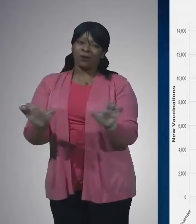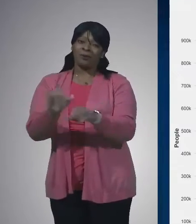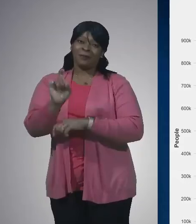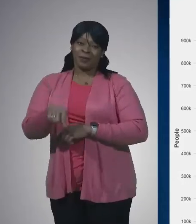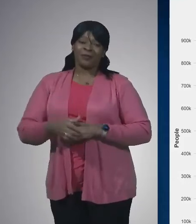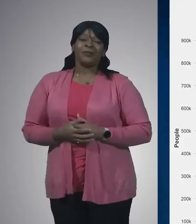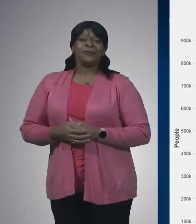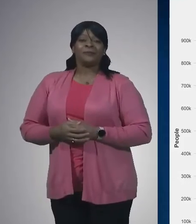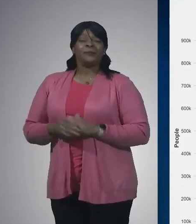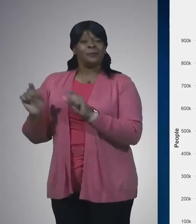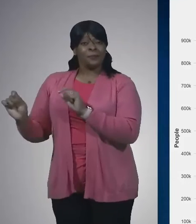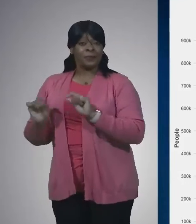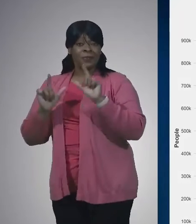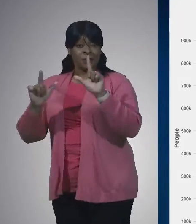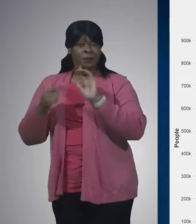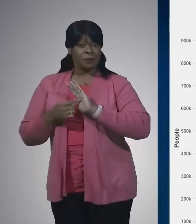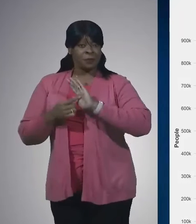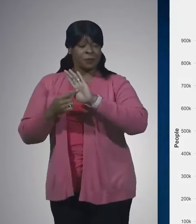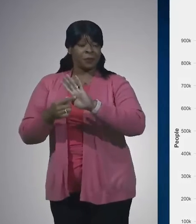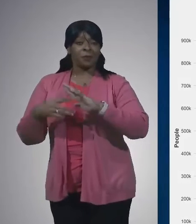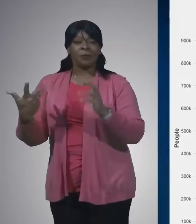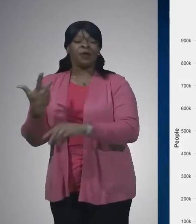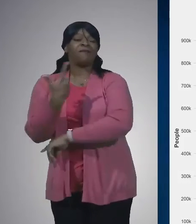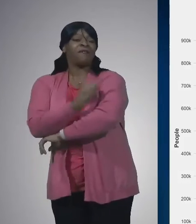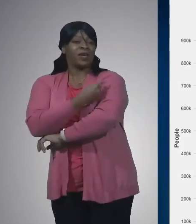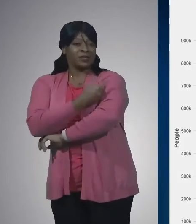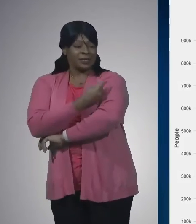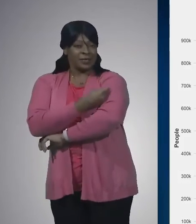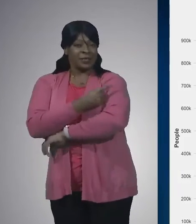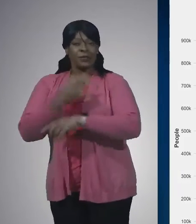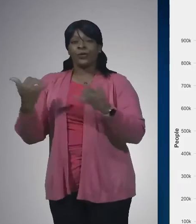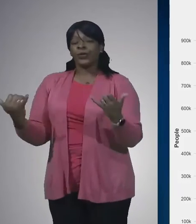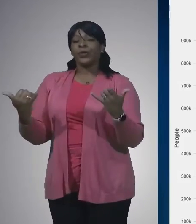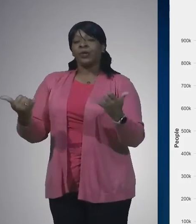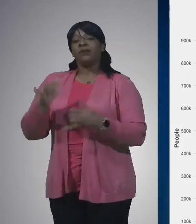slide. Regarding vaccinations, currently